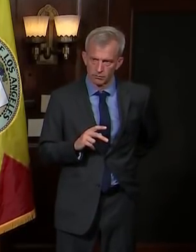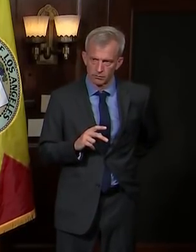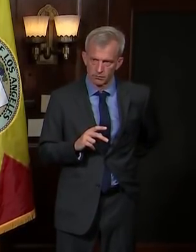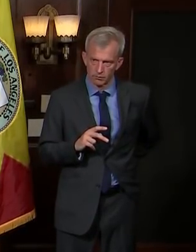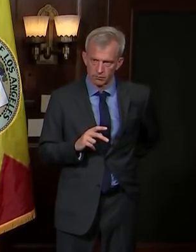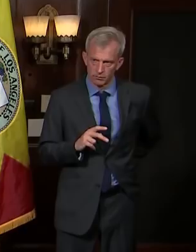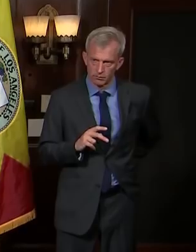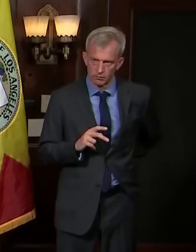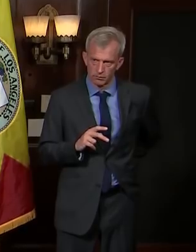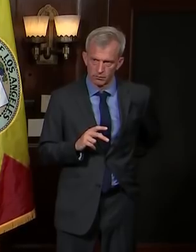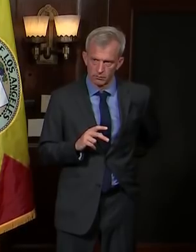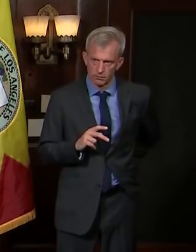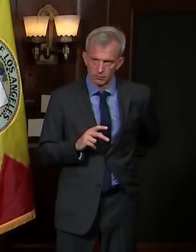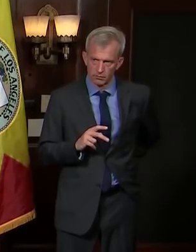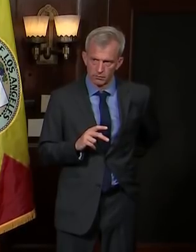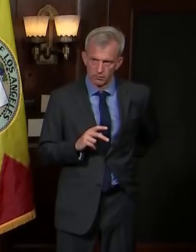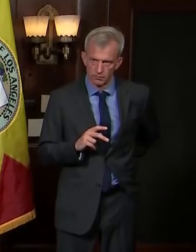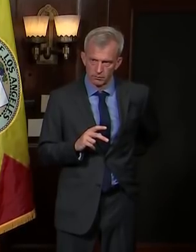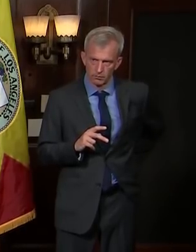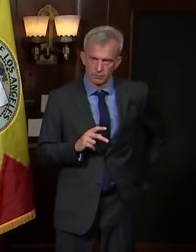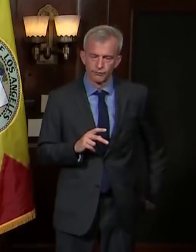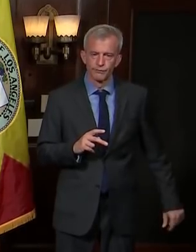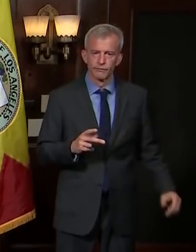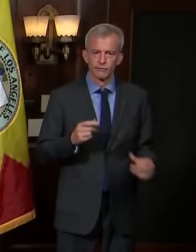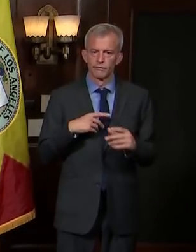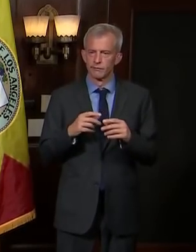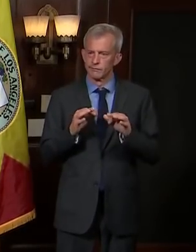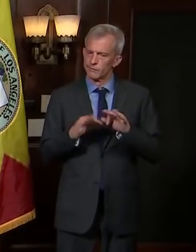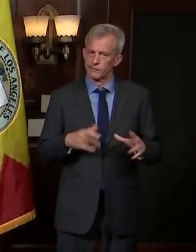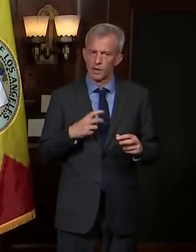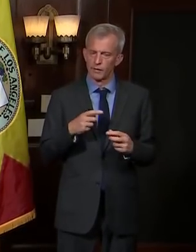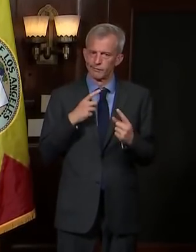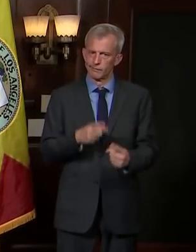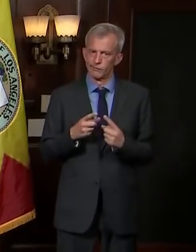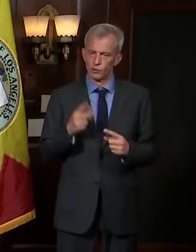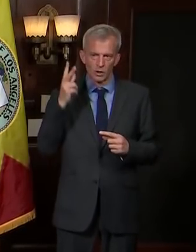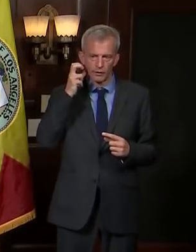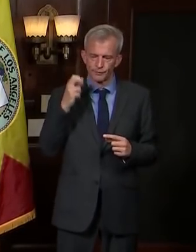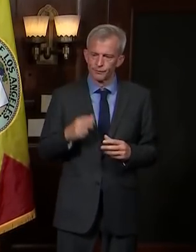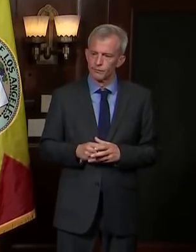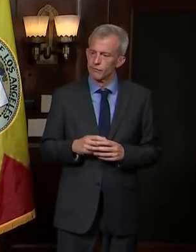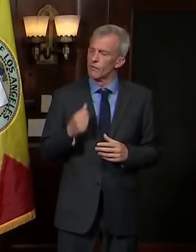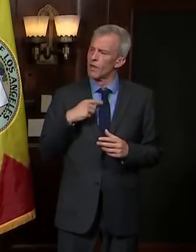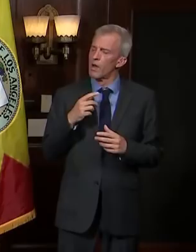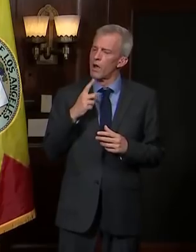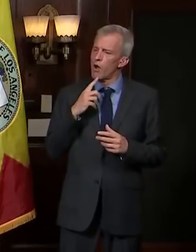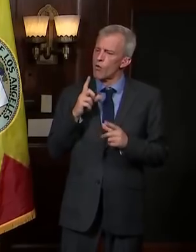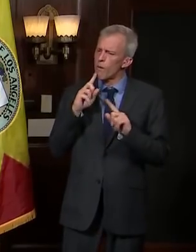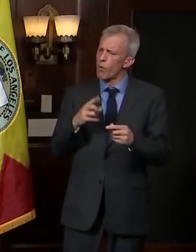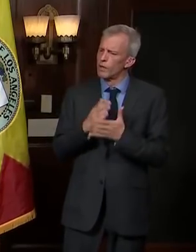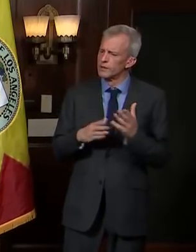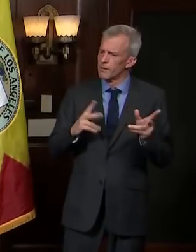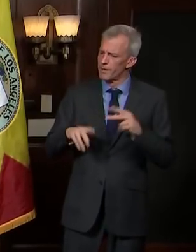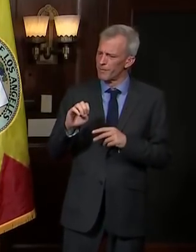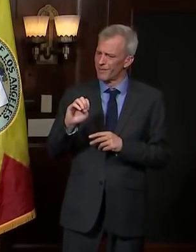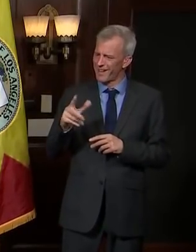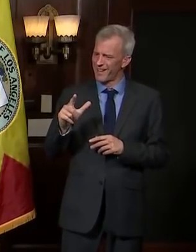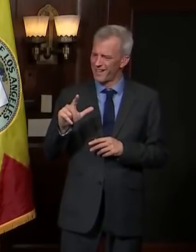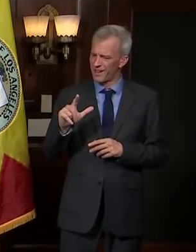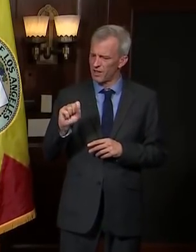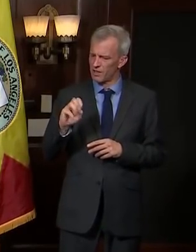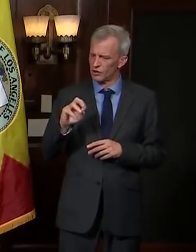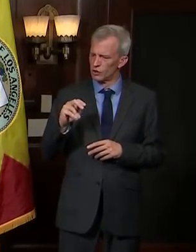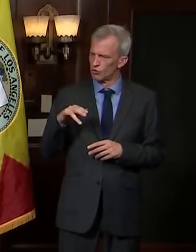in El Torino are having their utilities shut off by LADWP. Would like you to comment on that. Thank you. I'm not familiar that